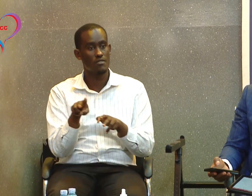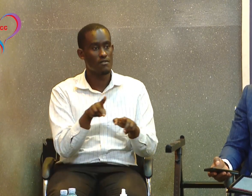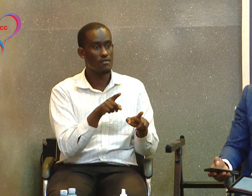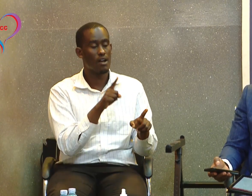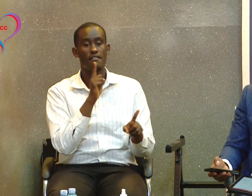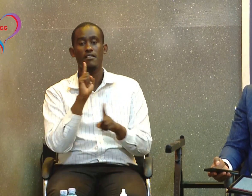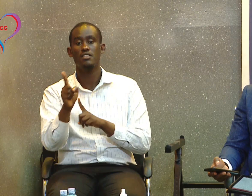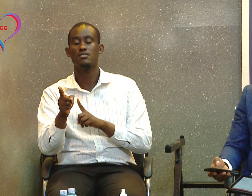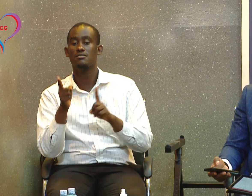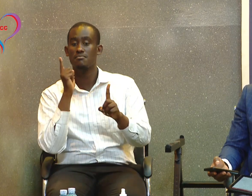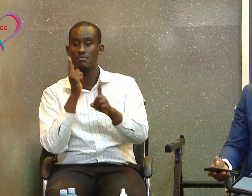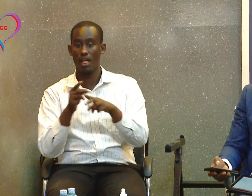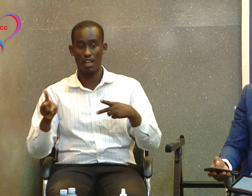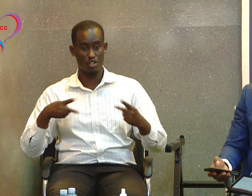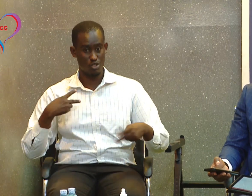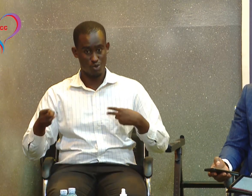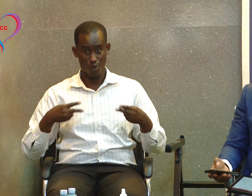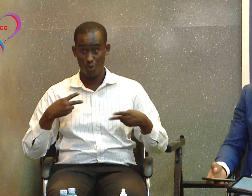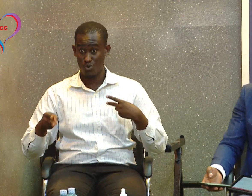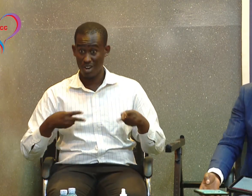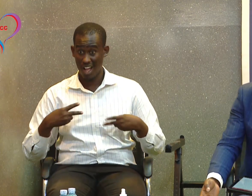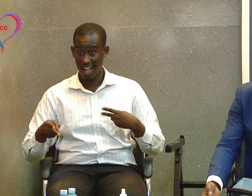yourself at the shop. You know,